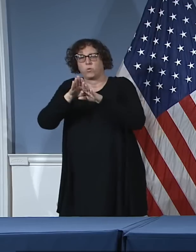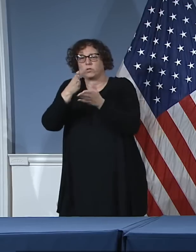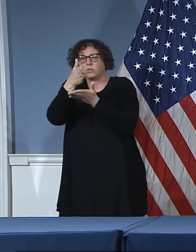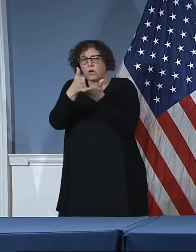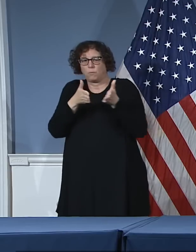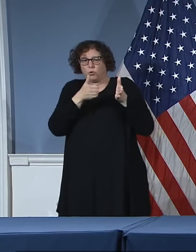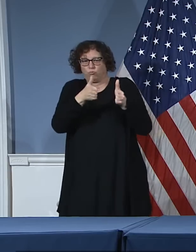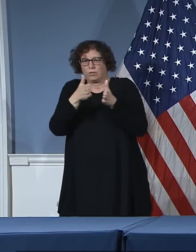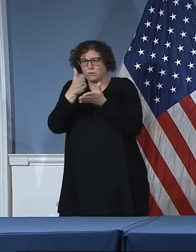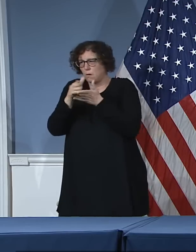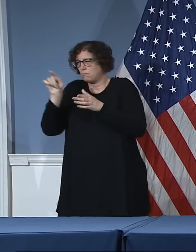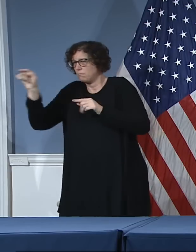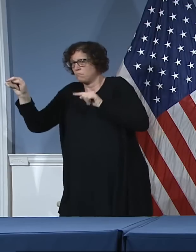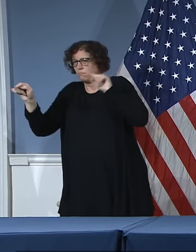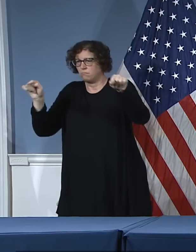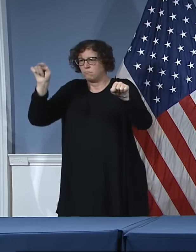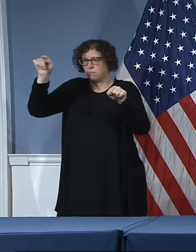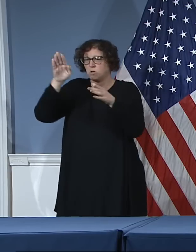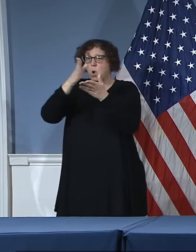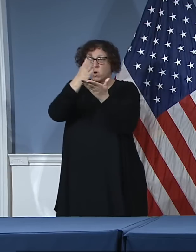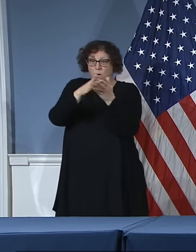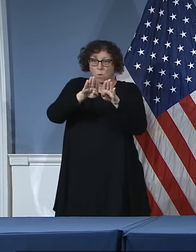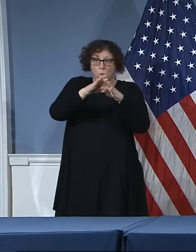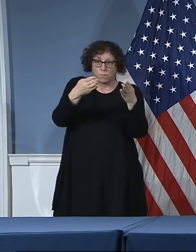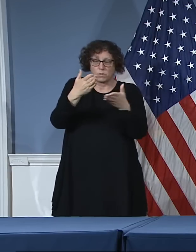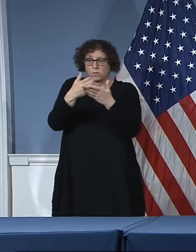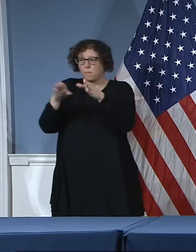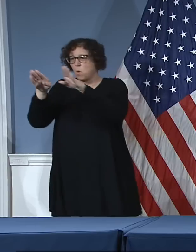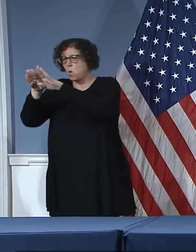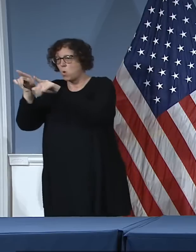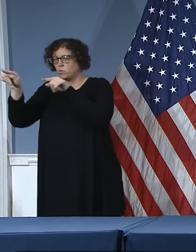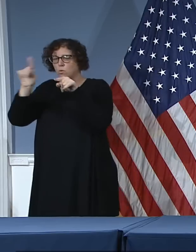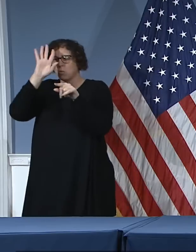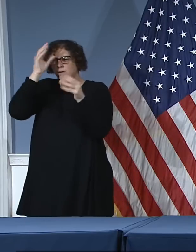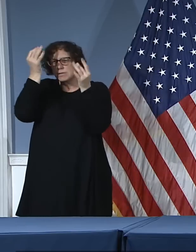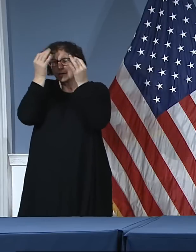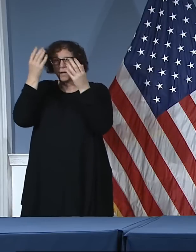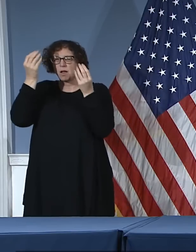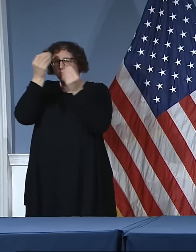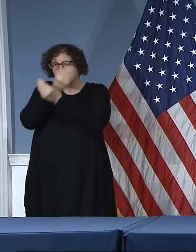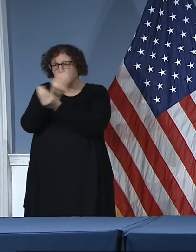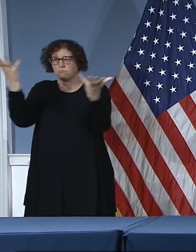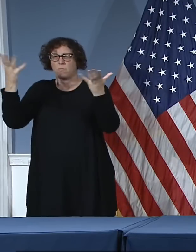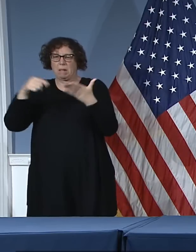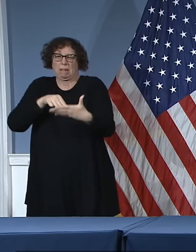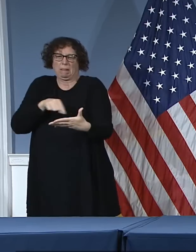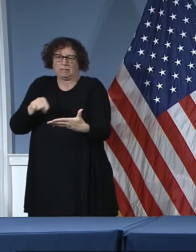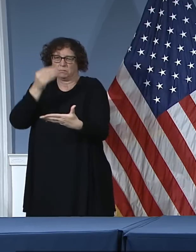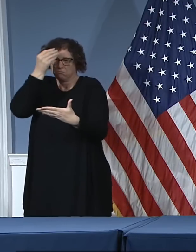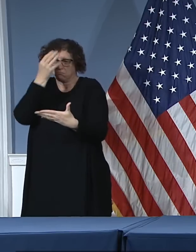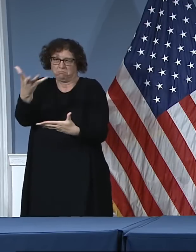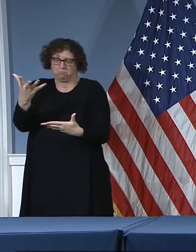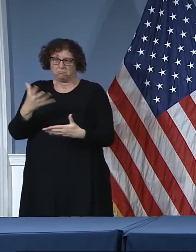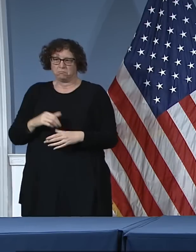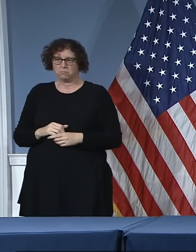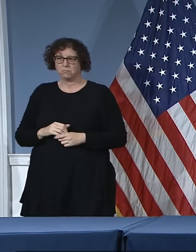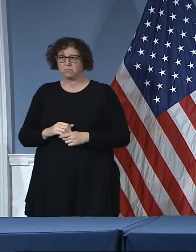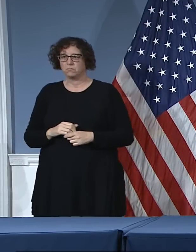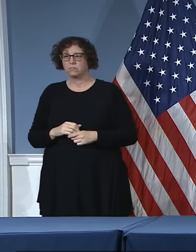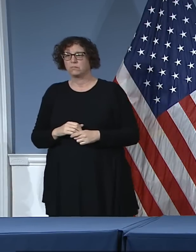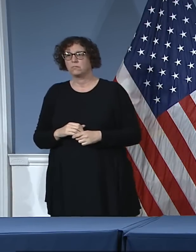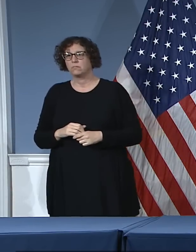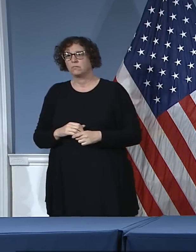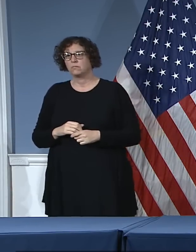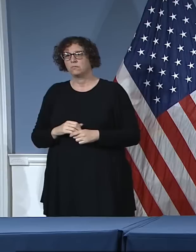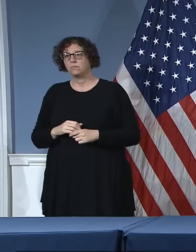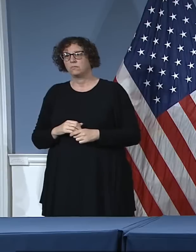is we want people to get that exercise, get that time they need, but we also need to enforce